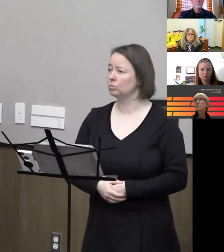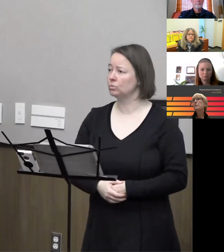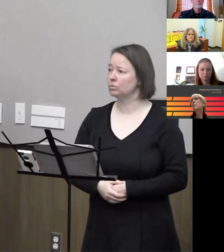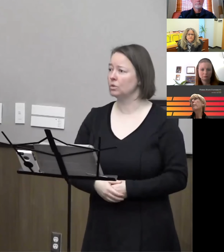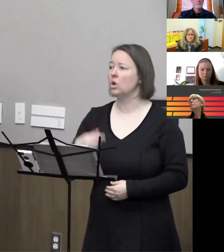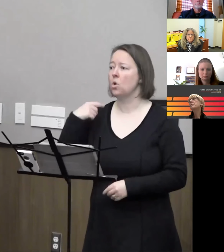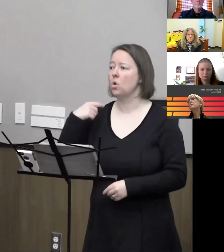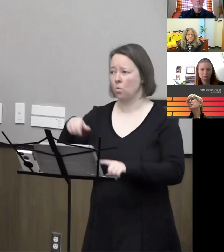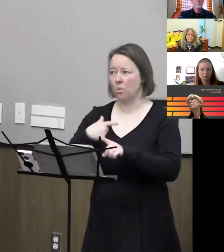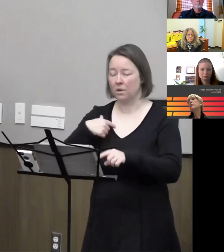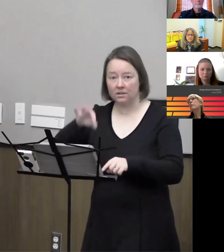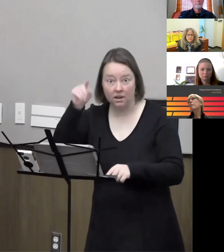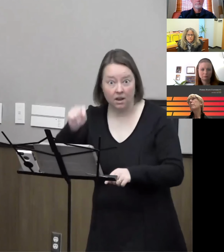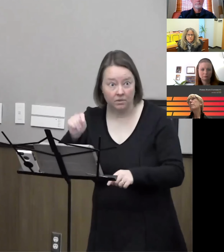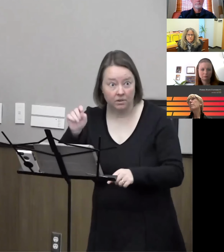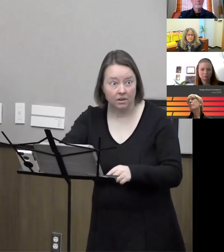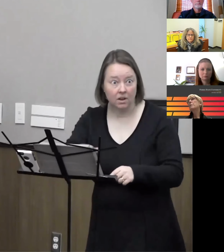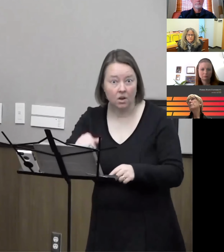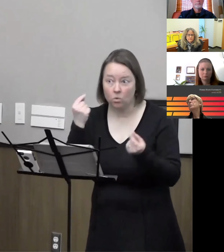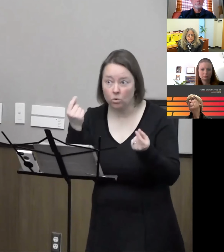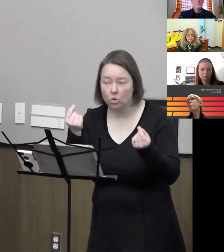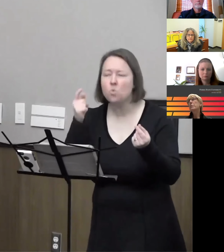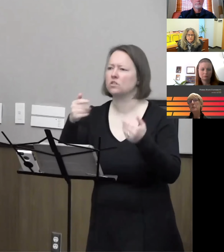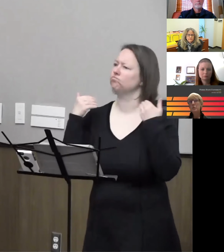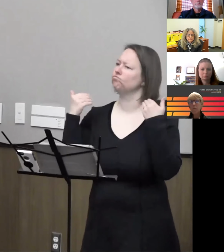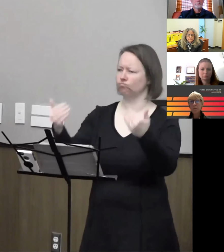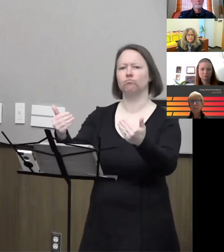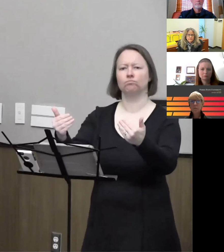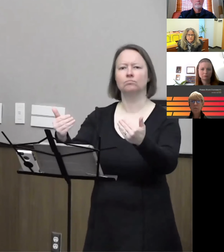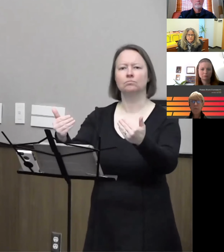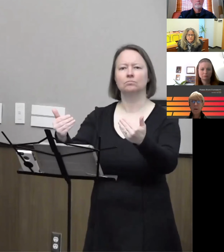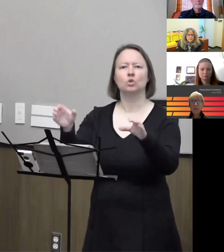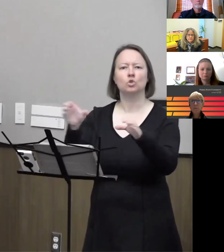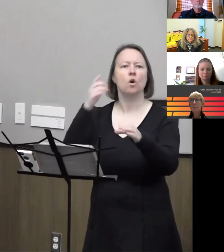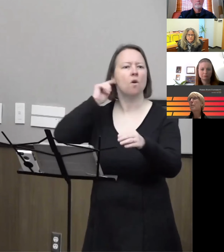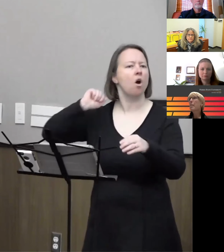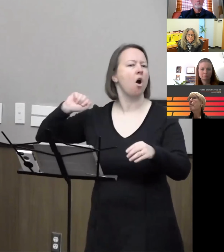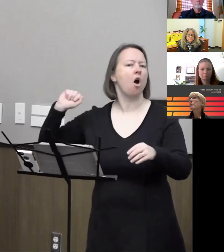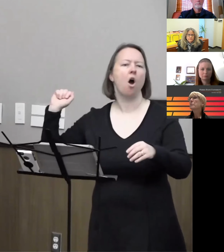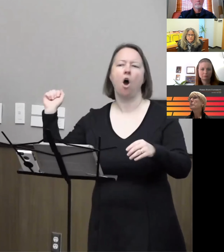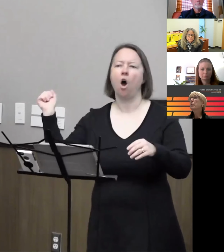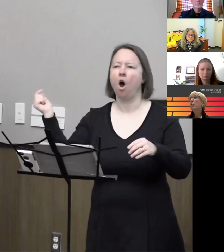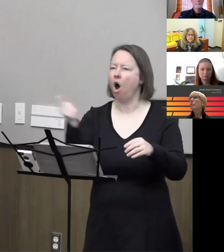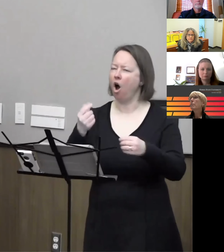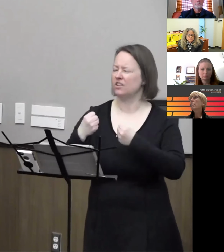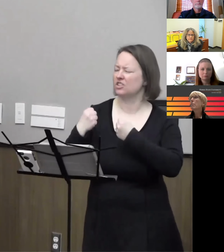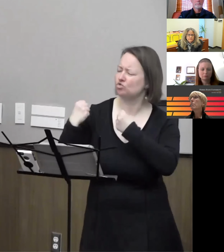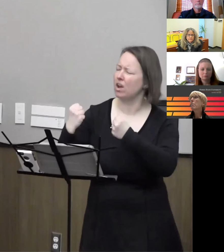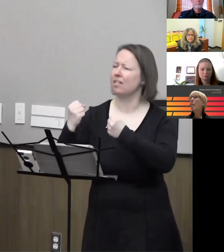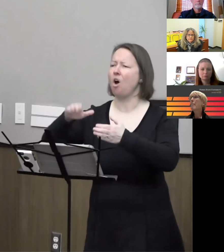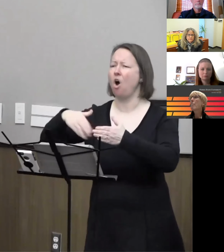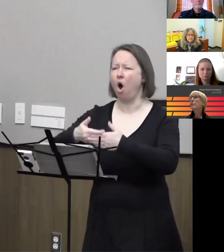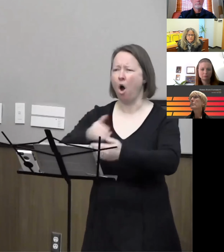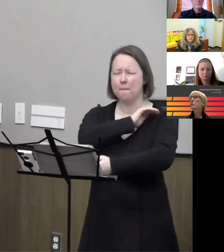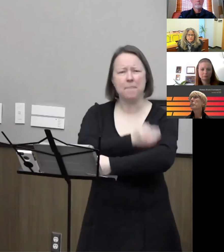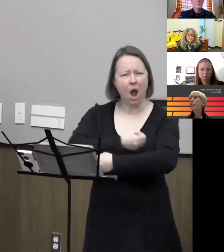And once we discover it, we should set out to do it for all of the strength and all of the